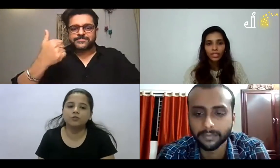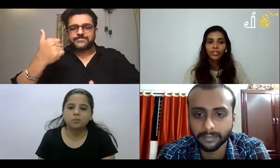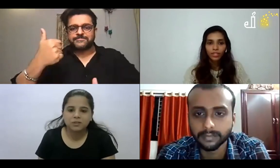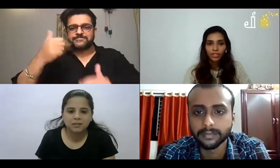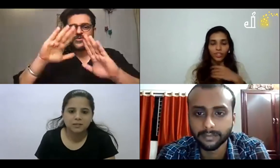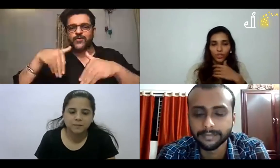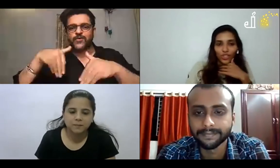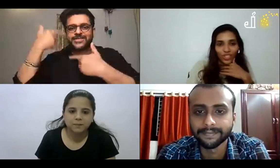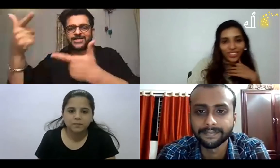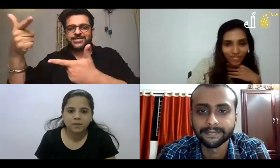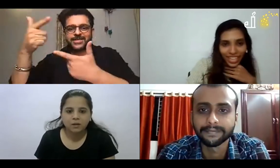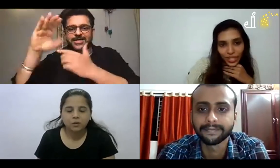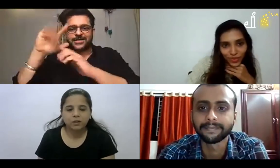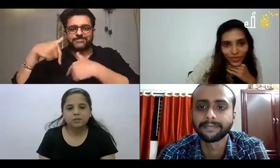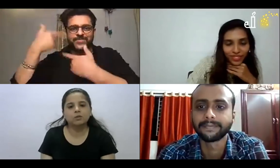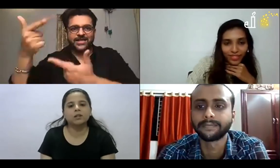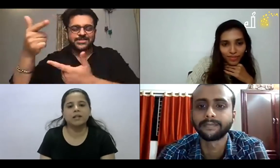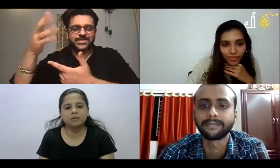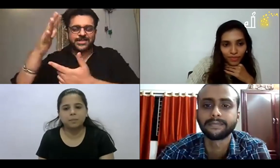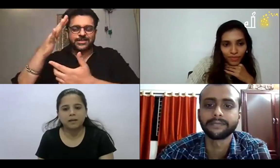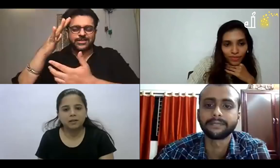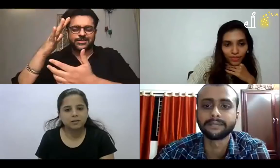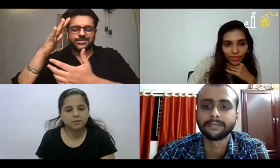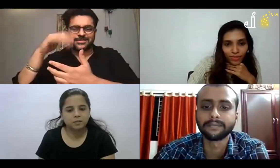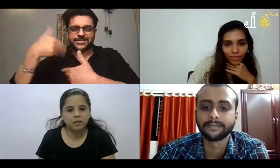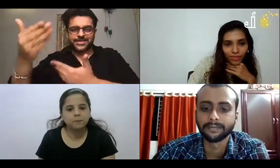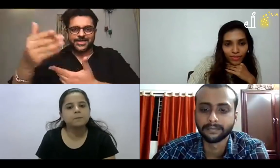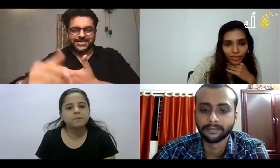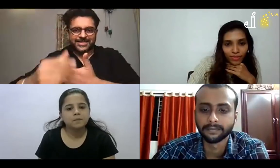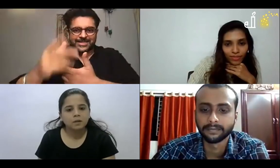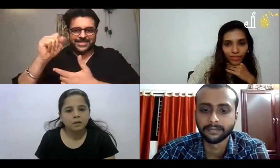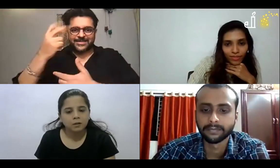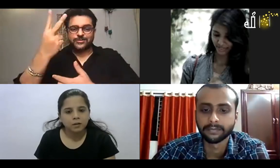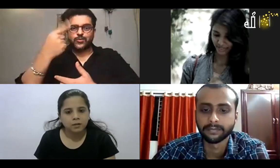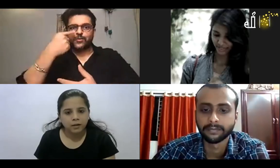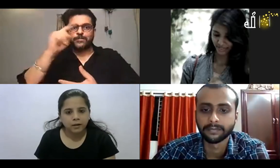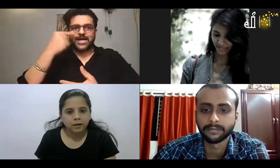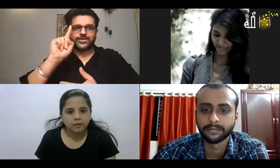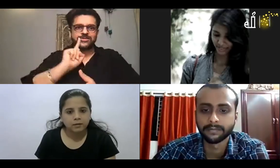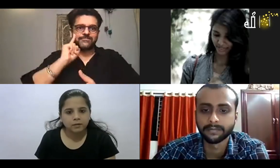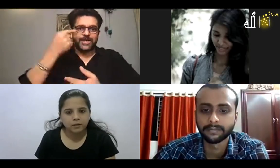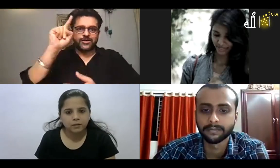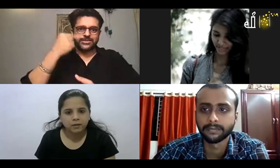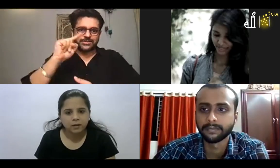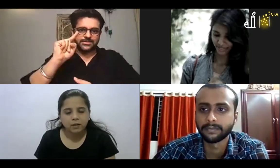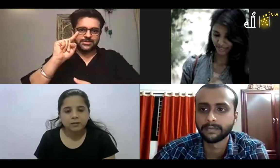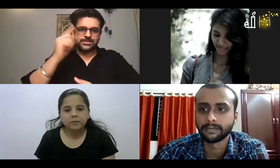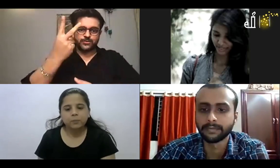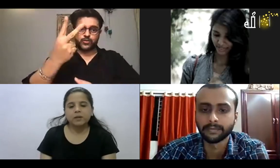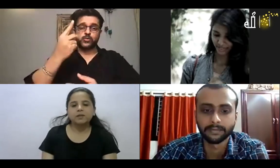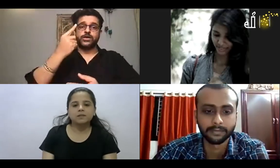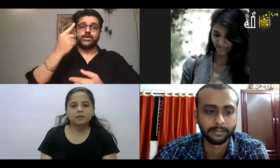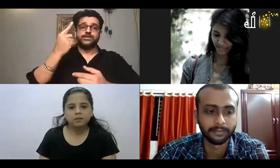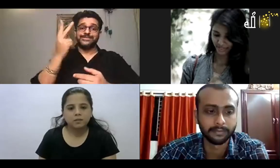Thank you so much. Thank you. Okay, so the next panelist would be uh,